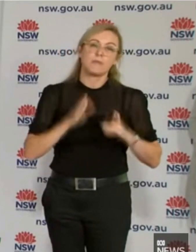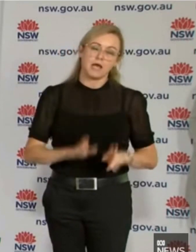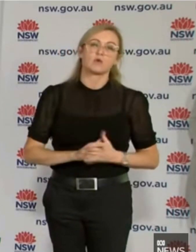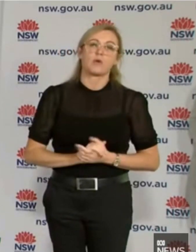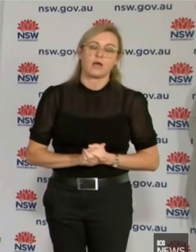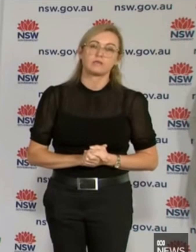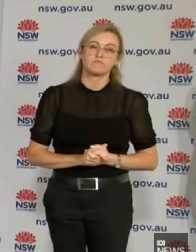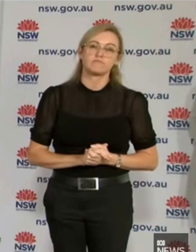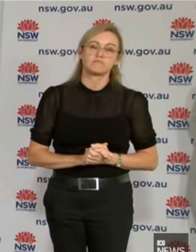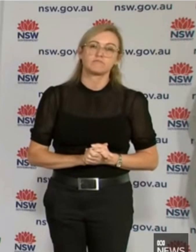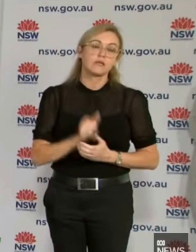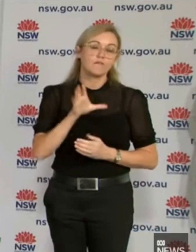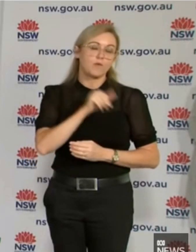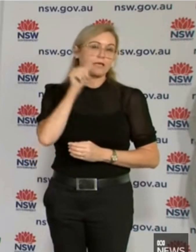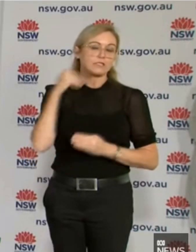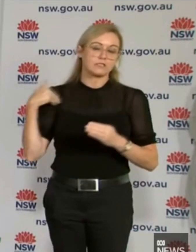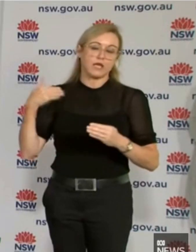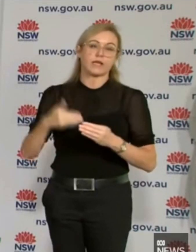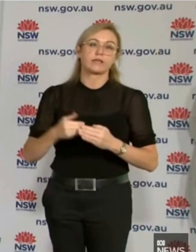to 8 p.m. last night.